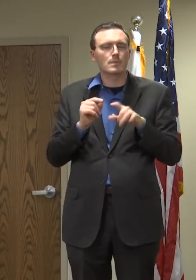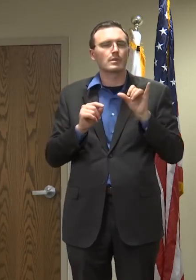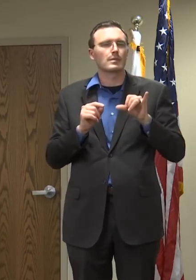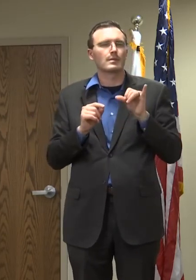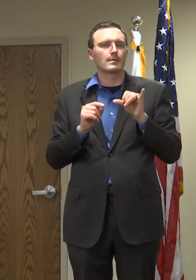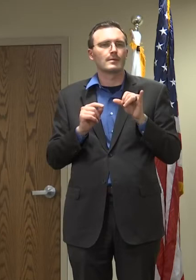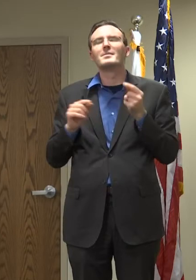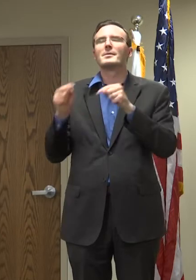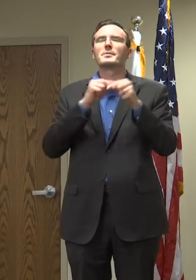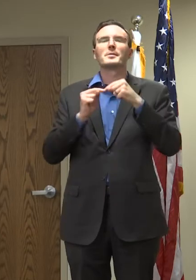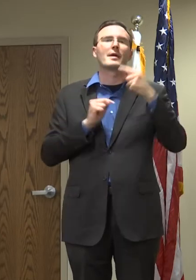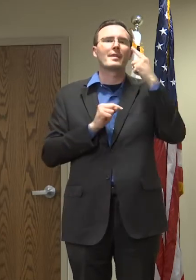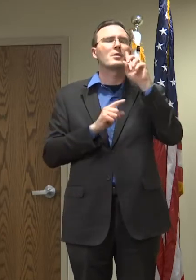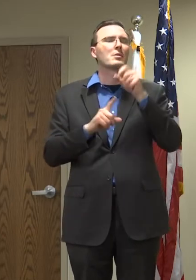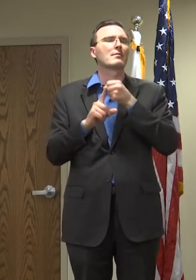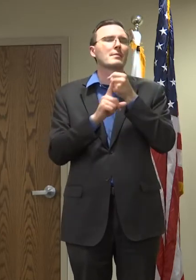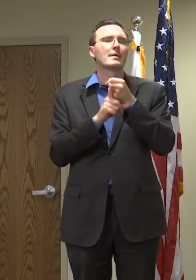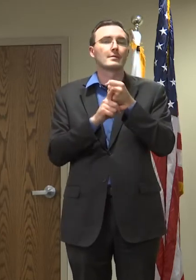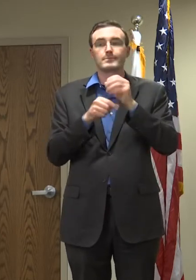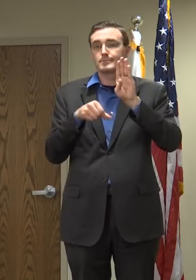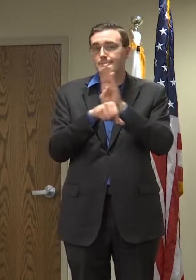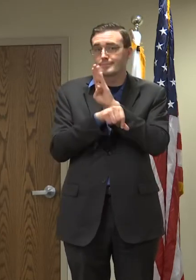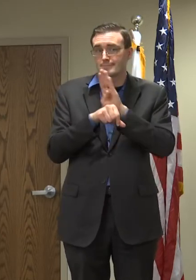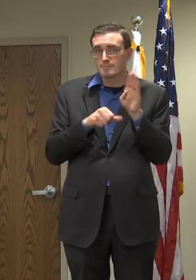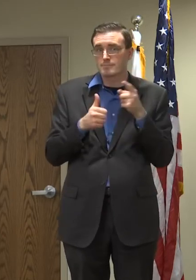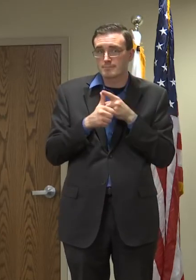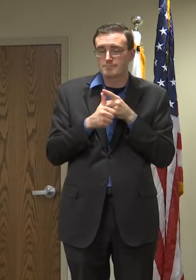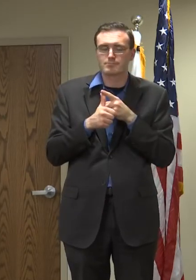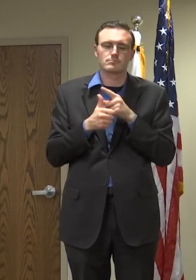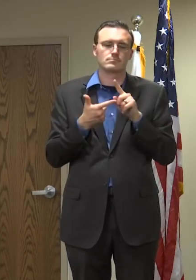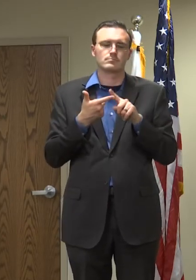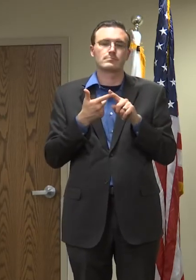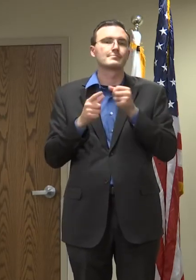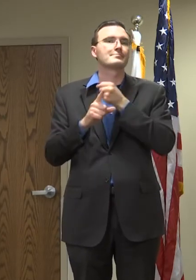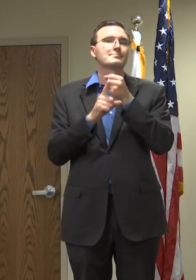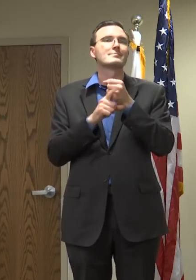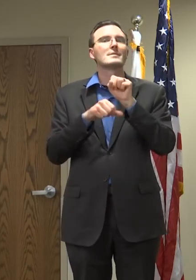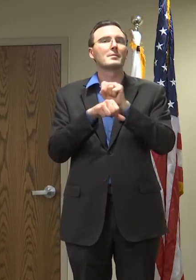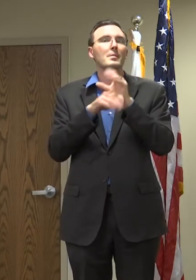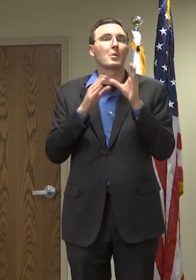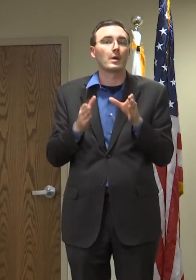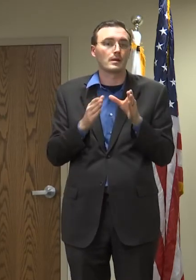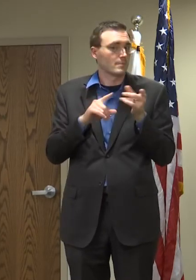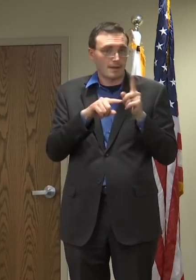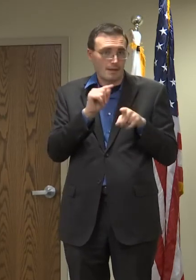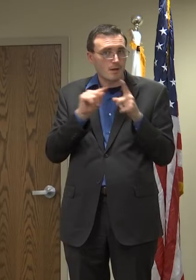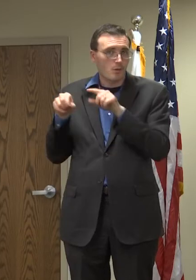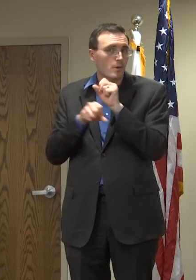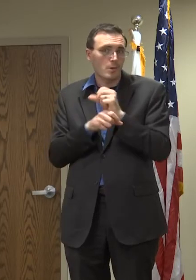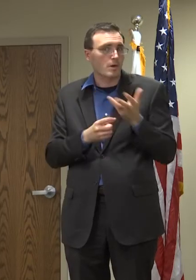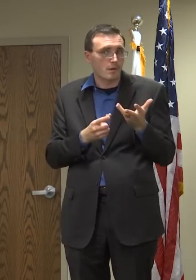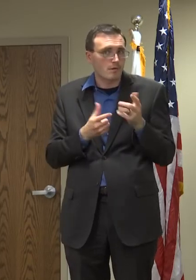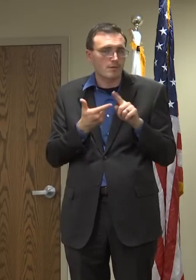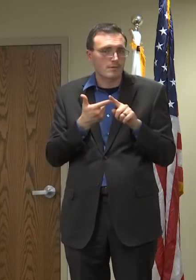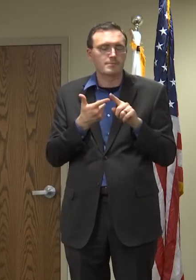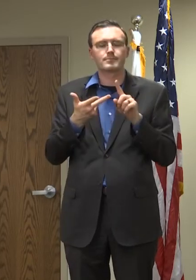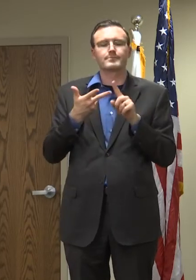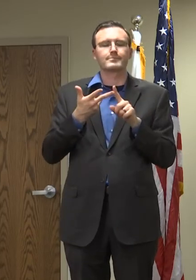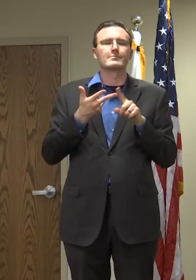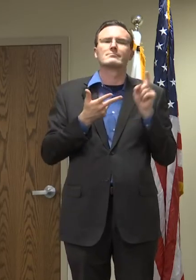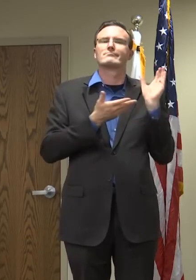would impact, which is commerce, employees, right? Can't get everyone into work, and our supply